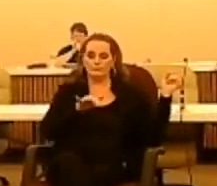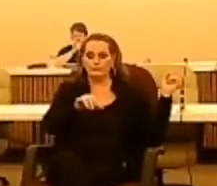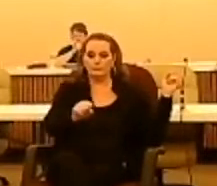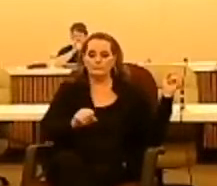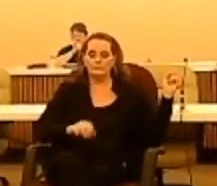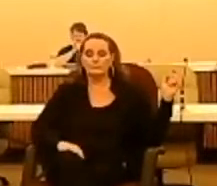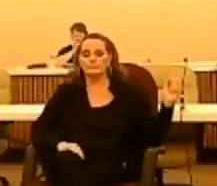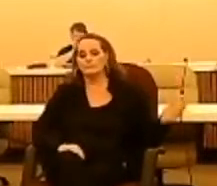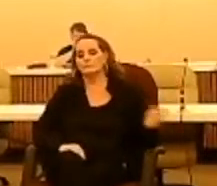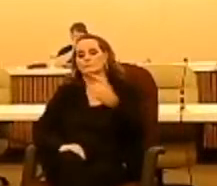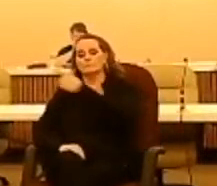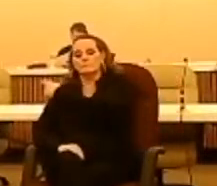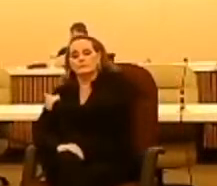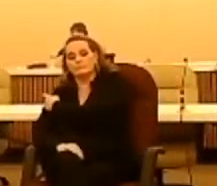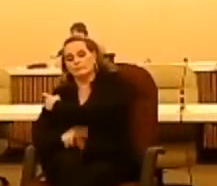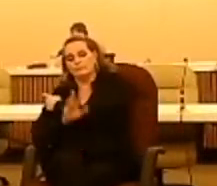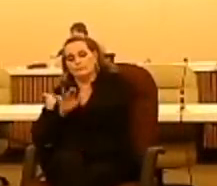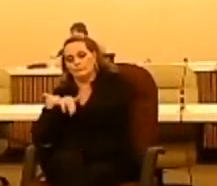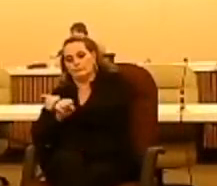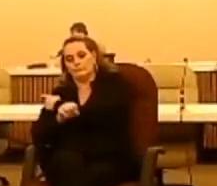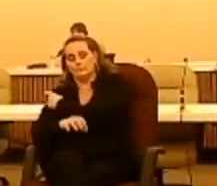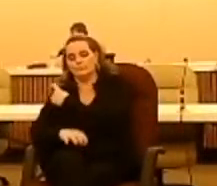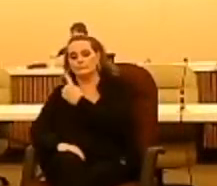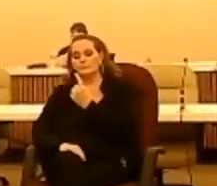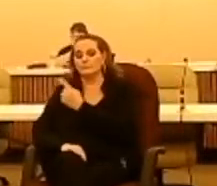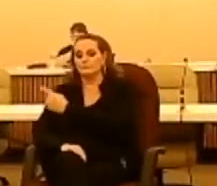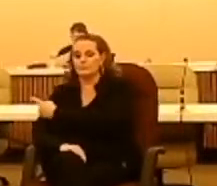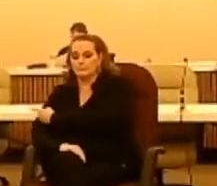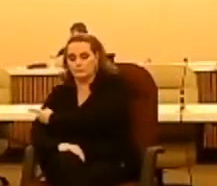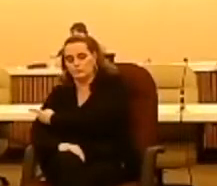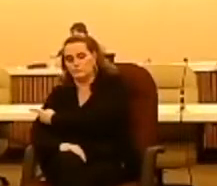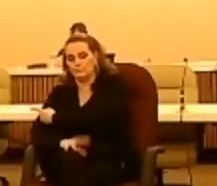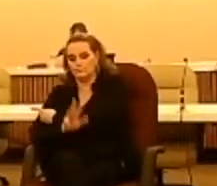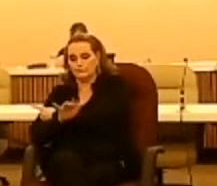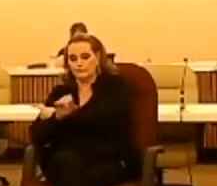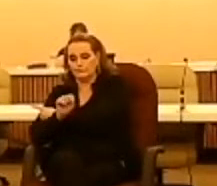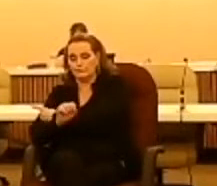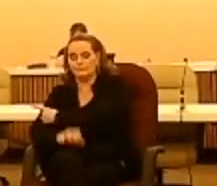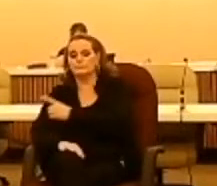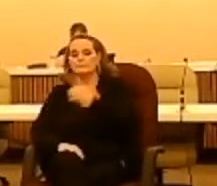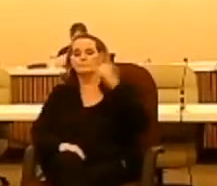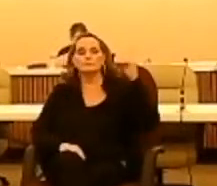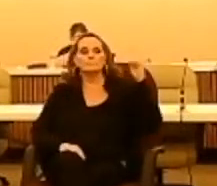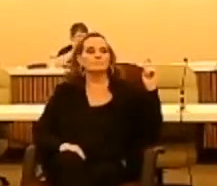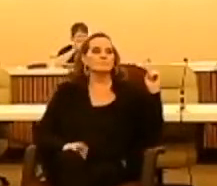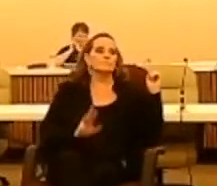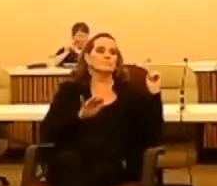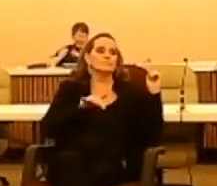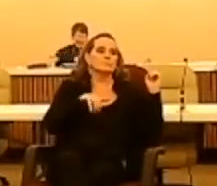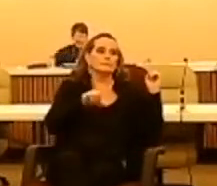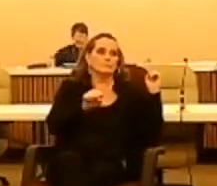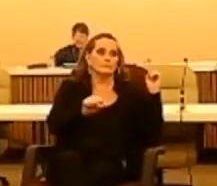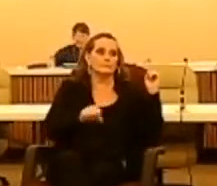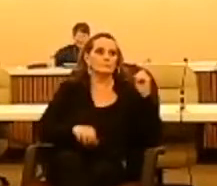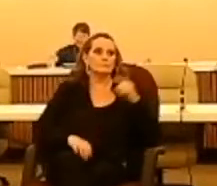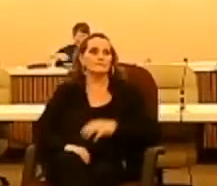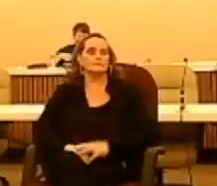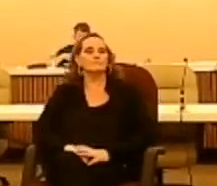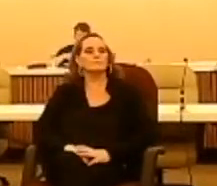Aye. Councilmember Safranek, Aye. Councilmember Bolzner, Aye. Supervisor Schultz. Aye.